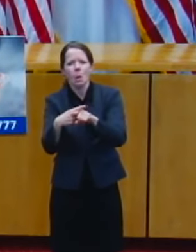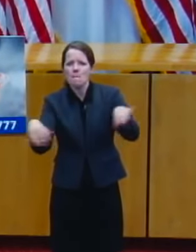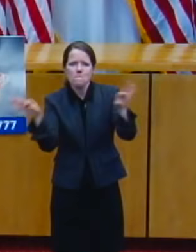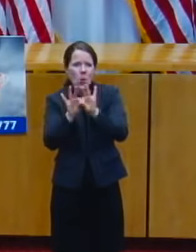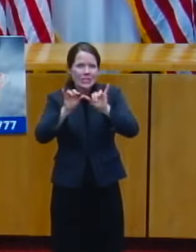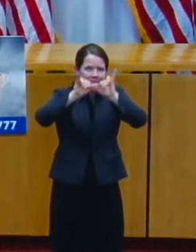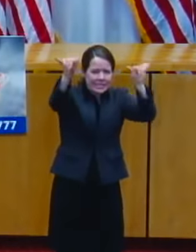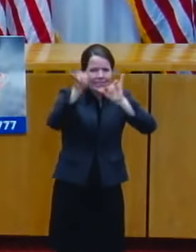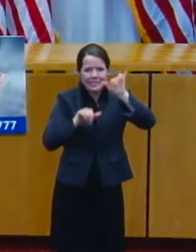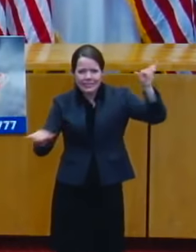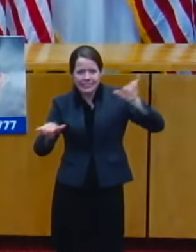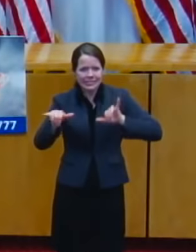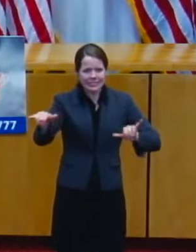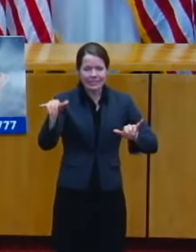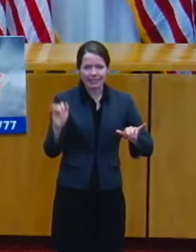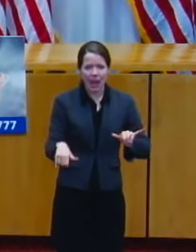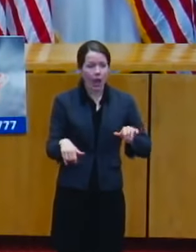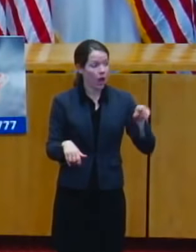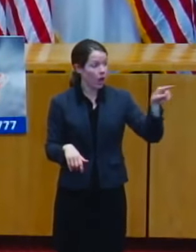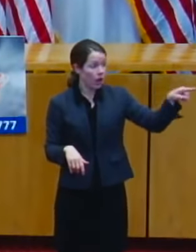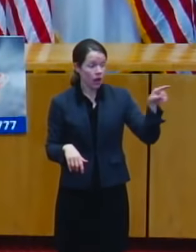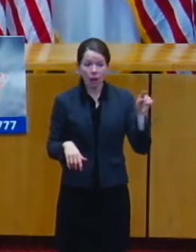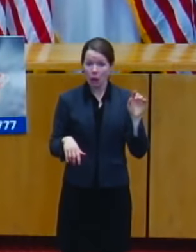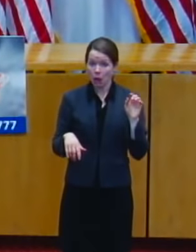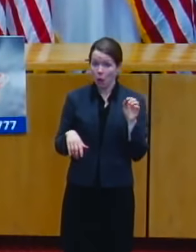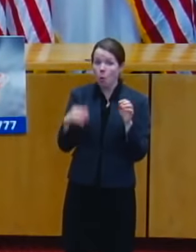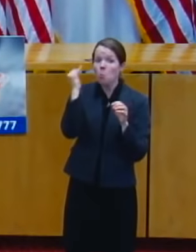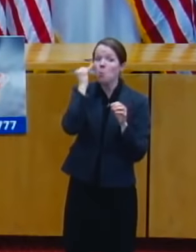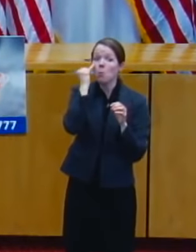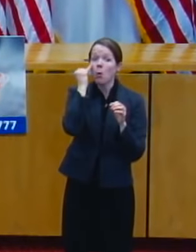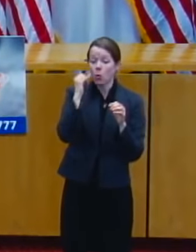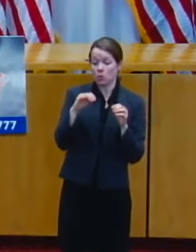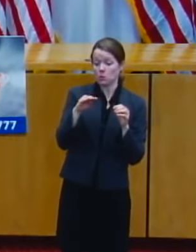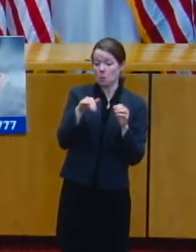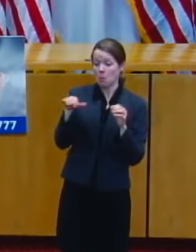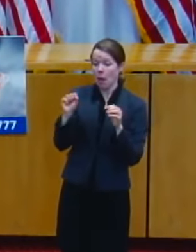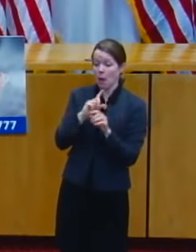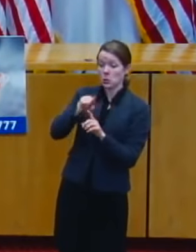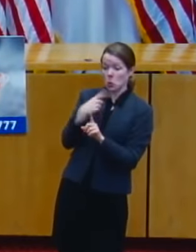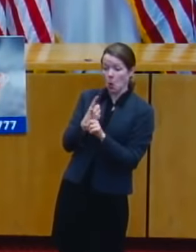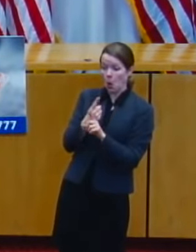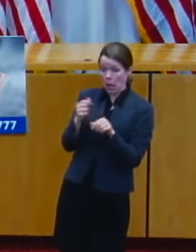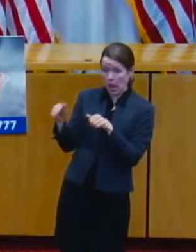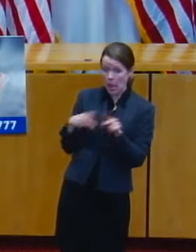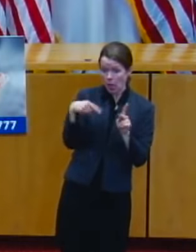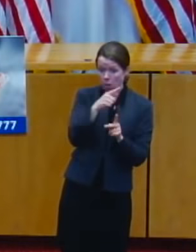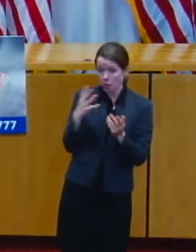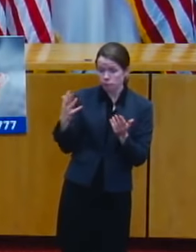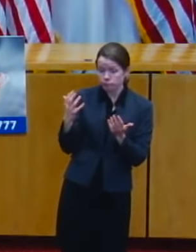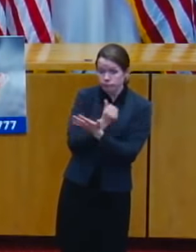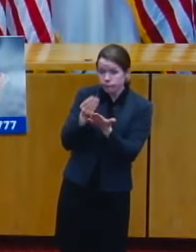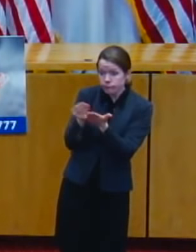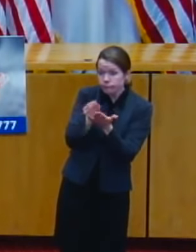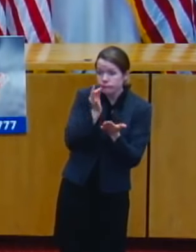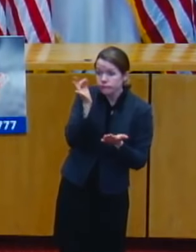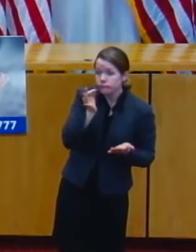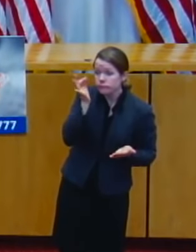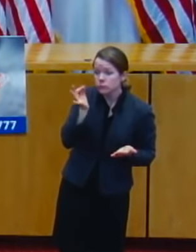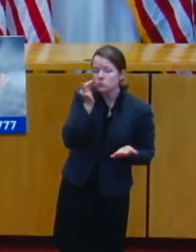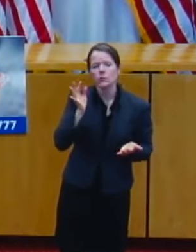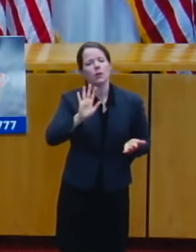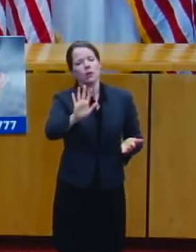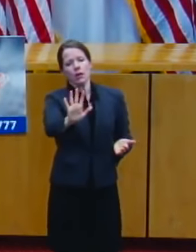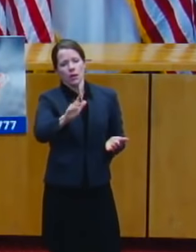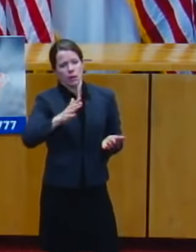You know, I'm really focused at this point on the surge, which is going to involve trying to save the lives of tens of thousands of people here in Massachusetts.